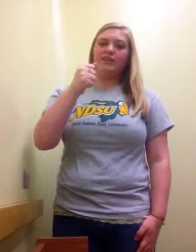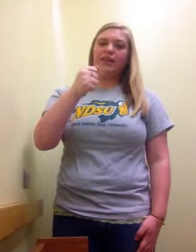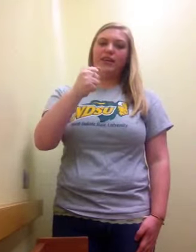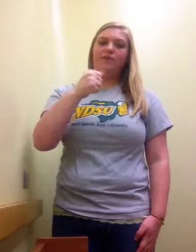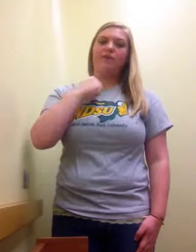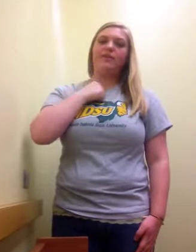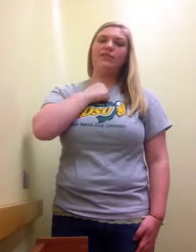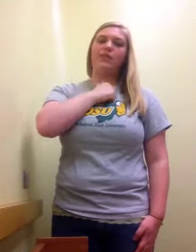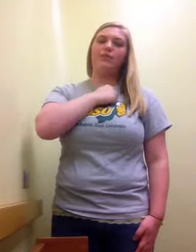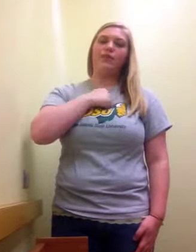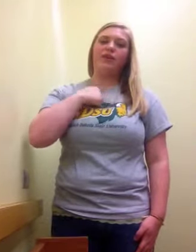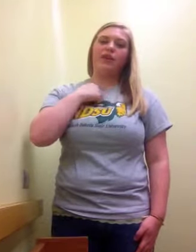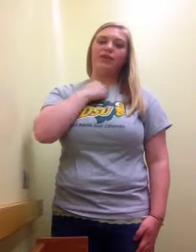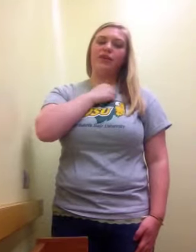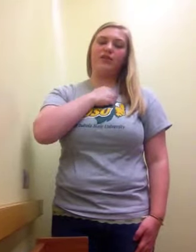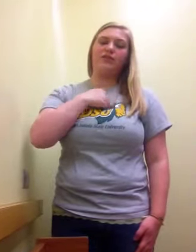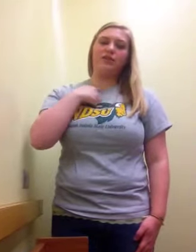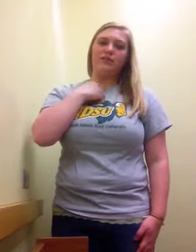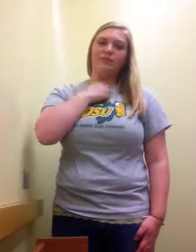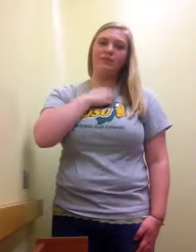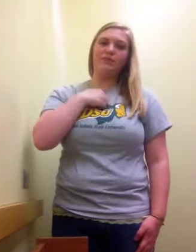taking a fist and moving it on your chest.